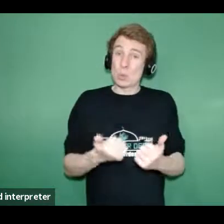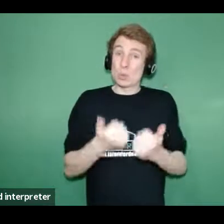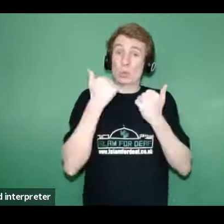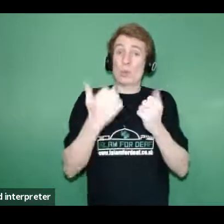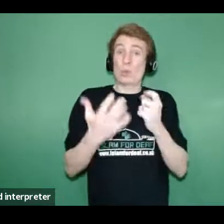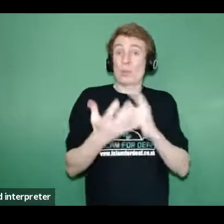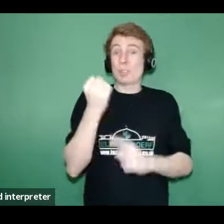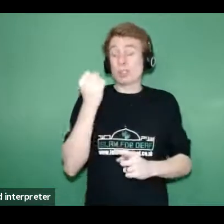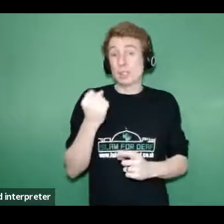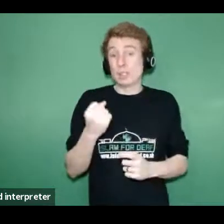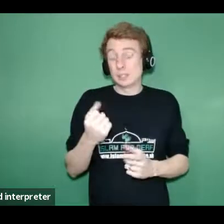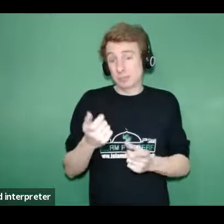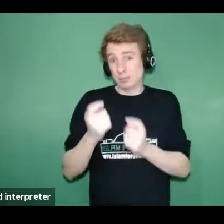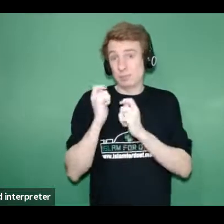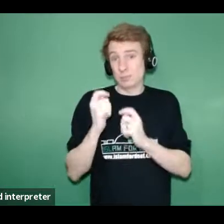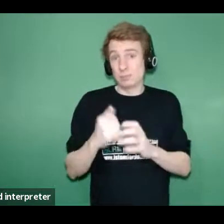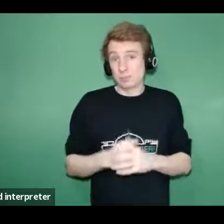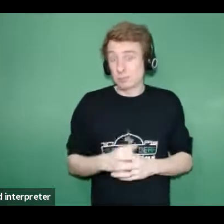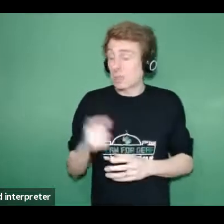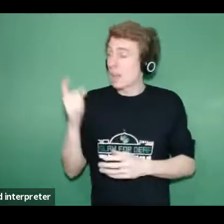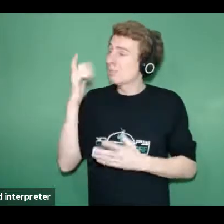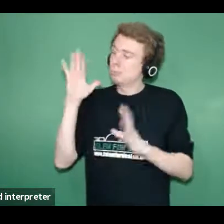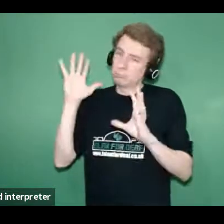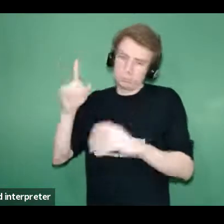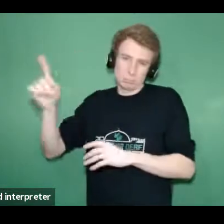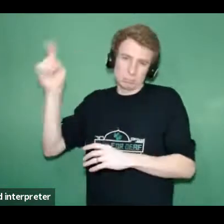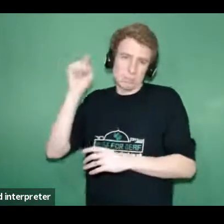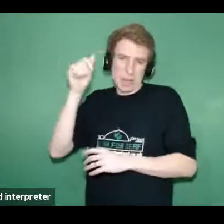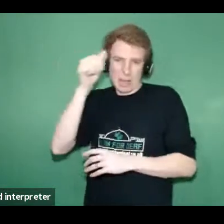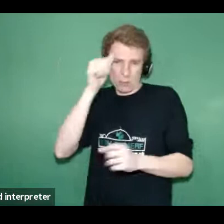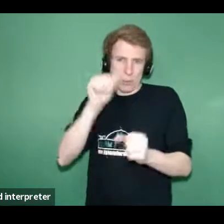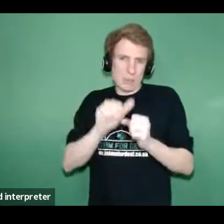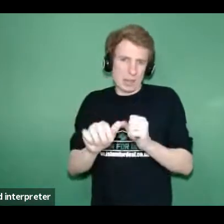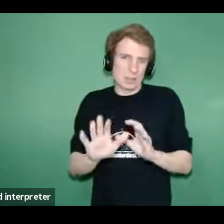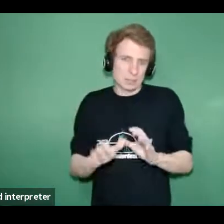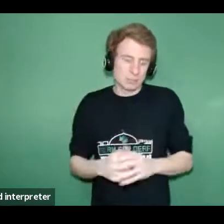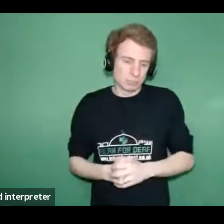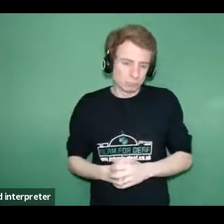the Most High, he knows best.